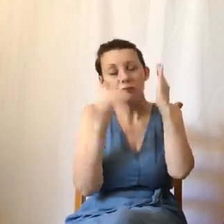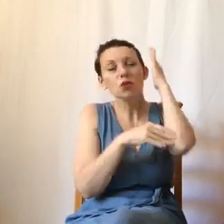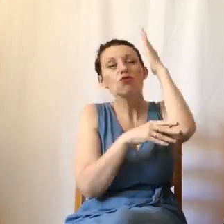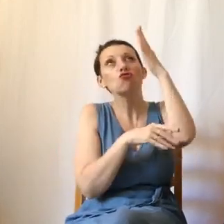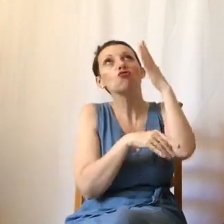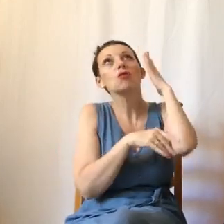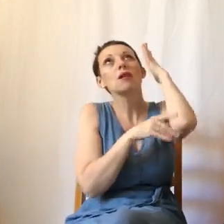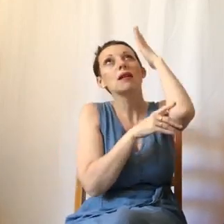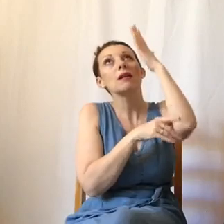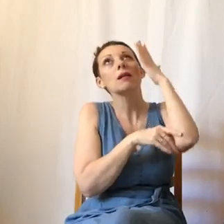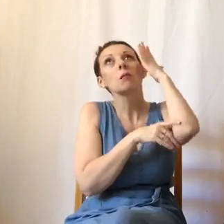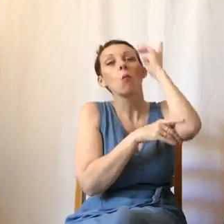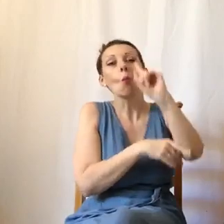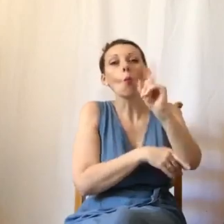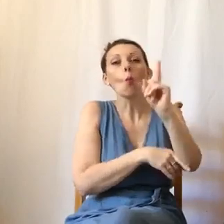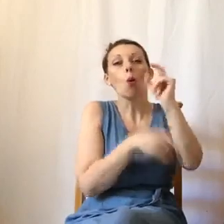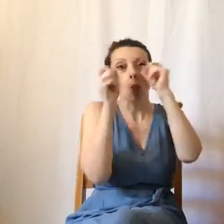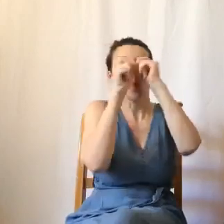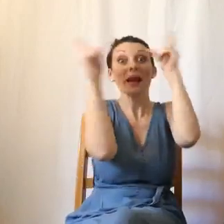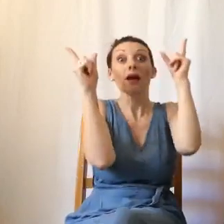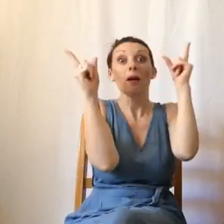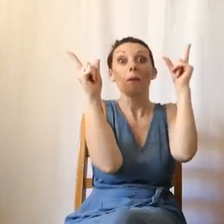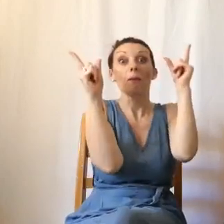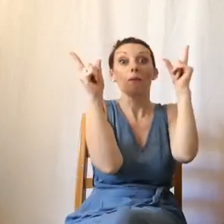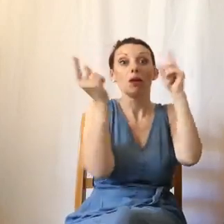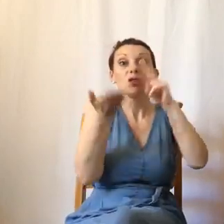person with a normal frame.